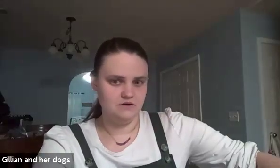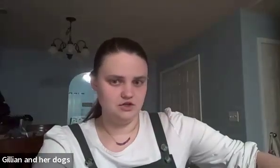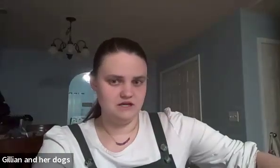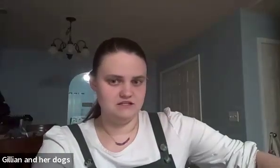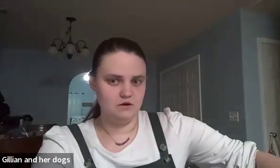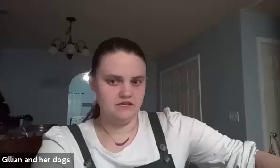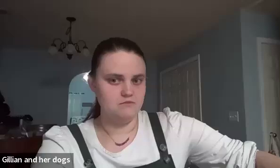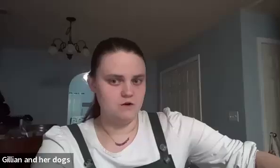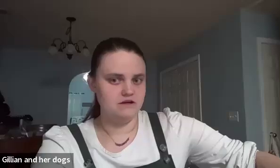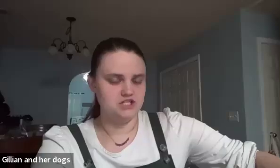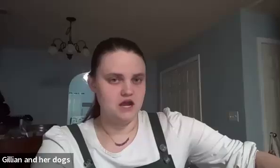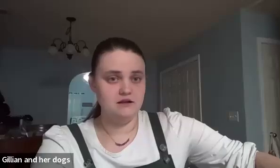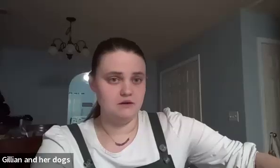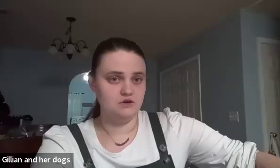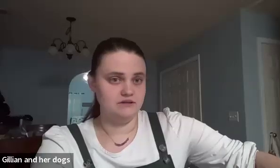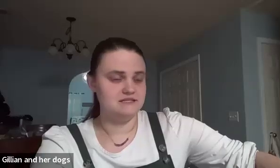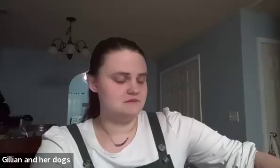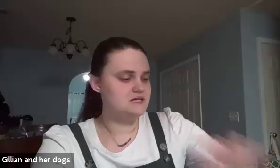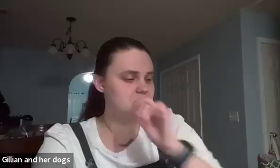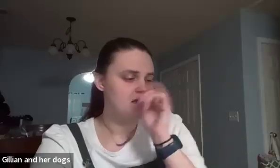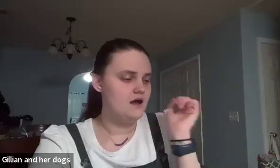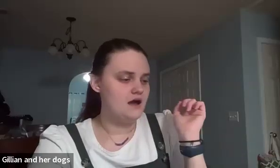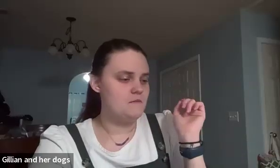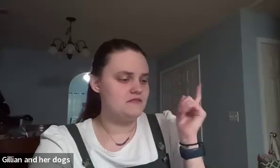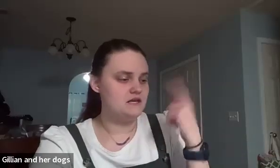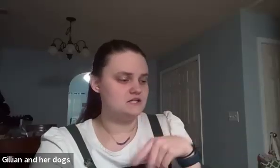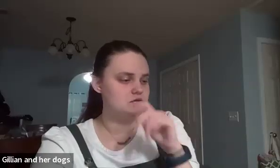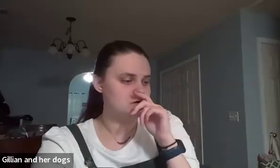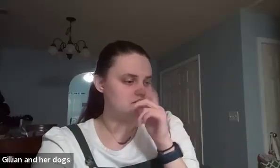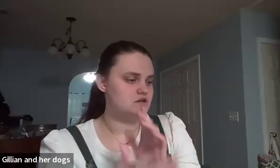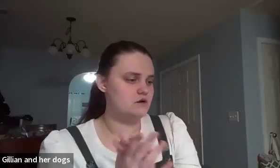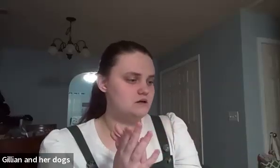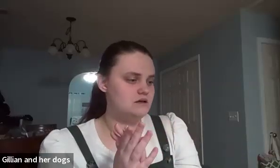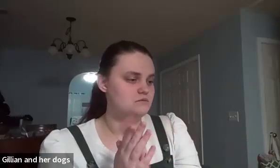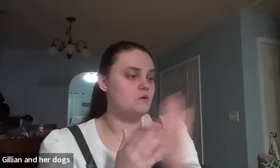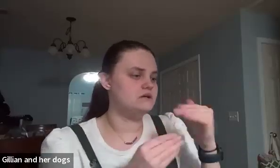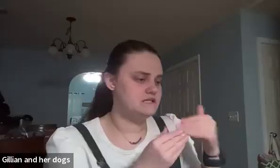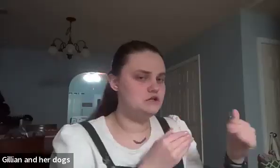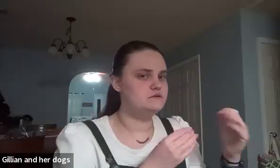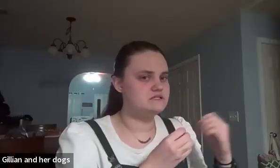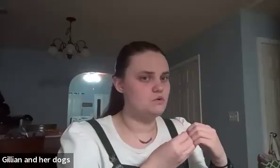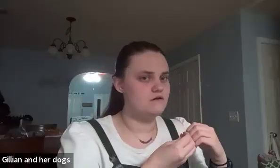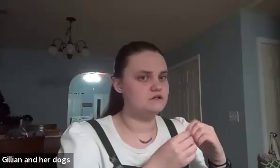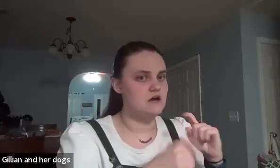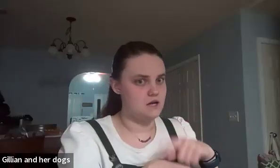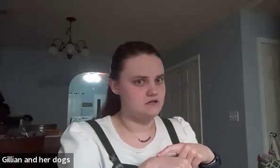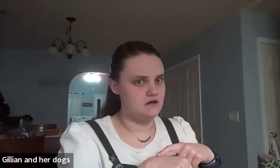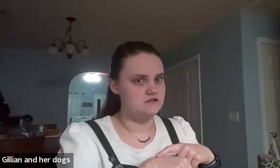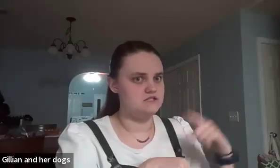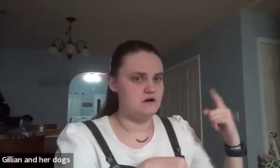you can tell me I'm wrong in chat and I will totally accept it. I think next week we're gonna start with, well, we'll continue with some more of our time signs. We still have